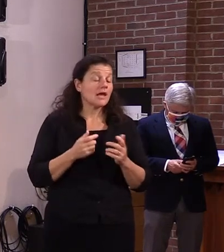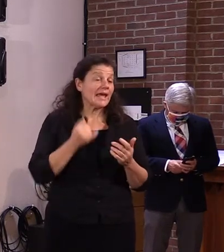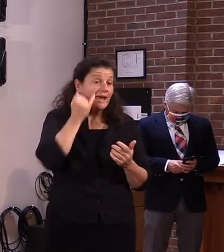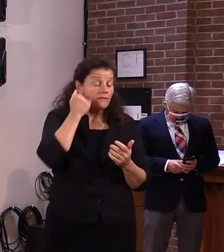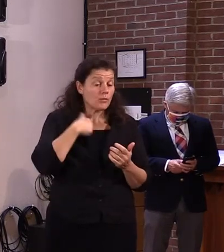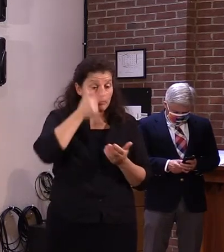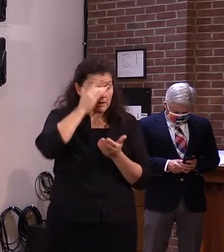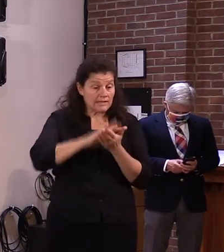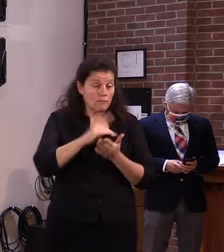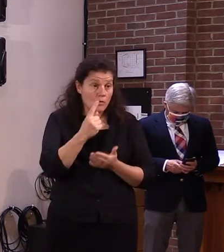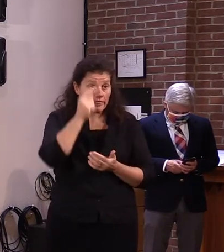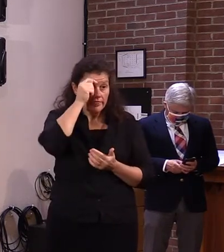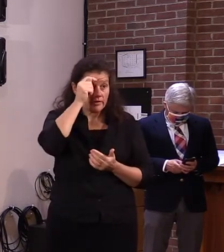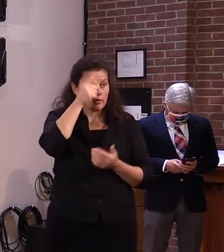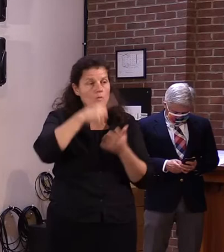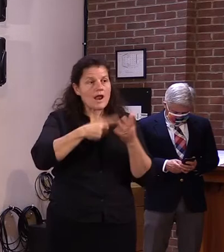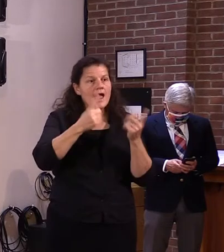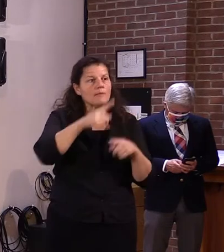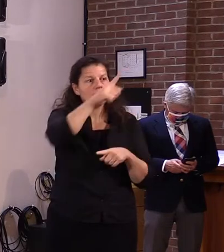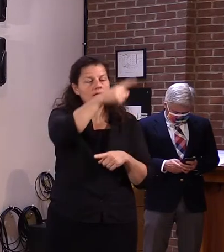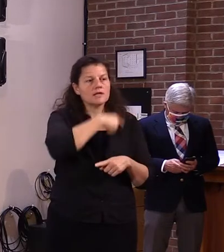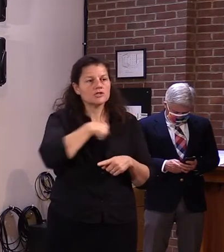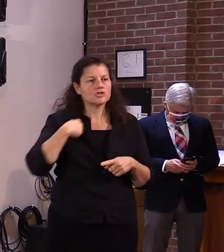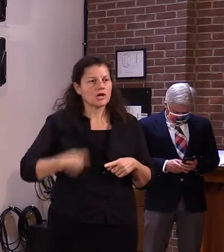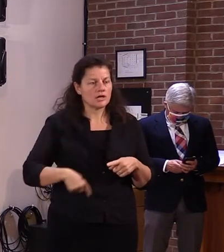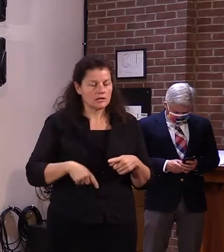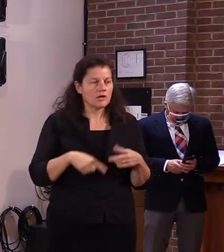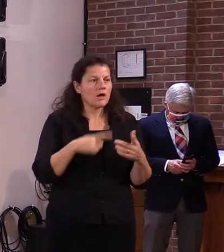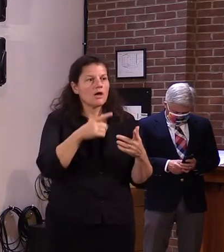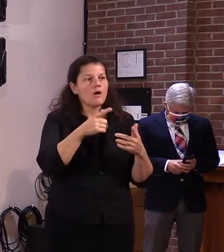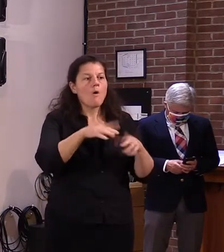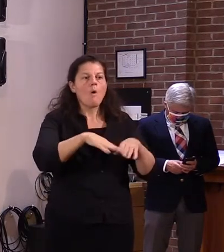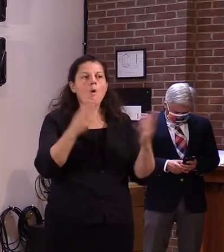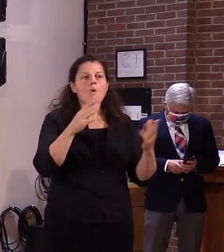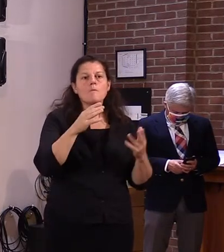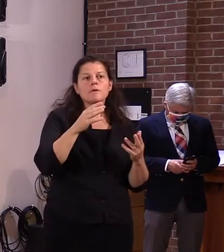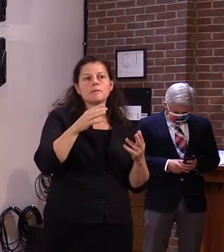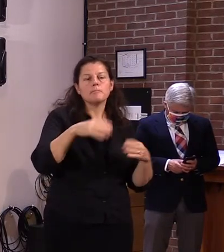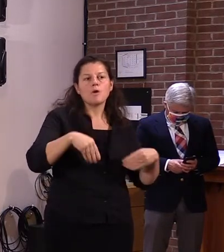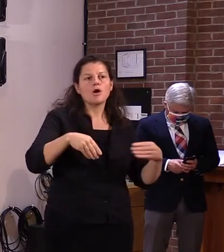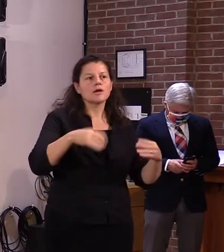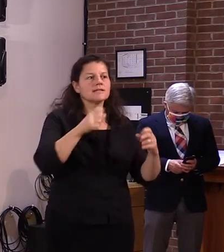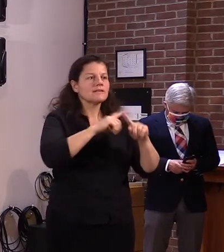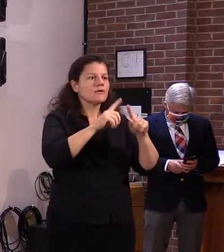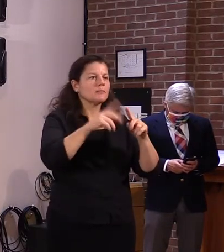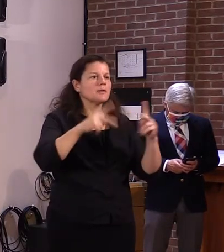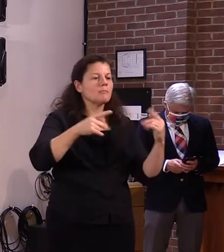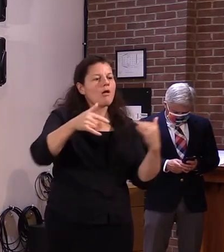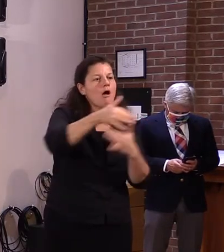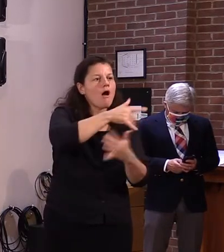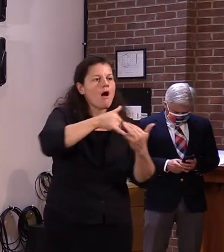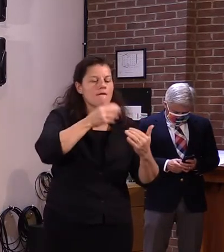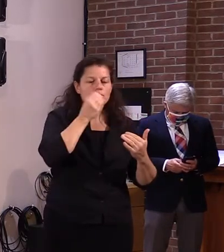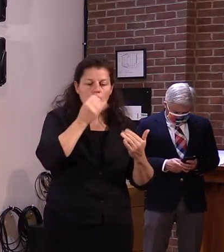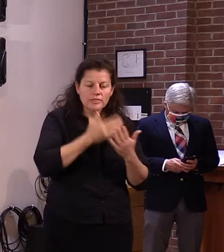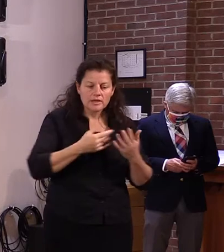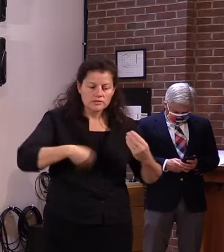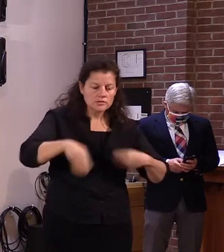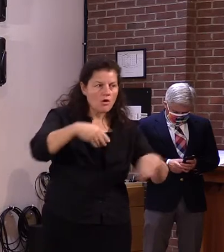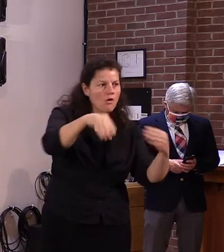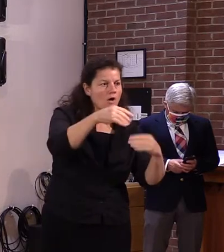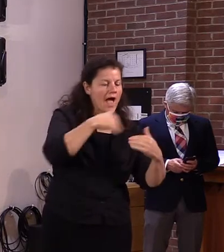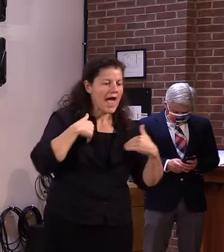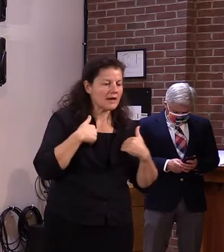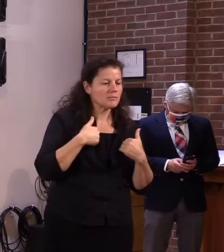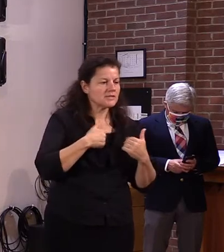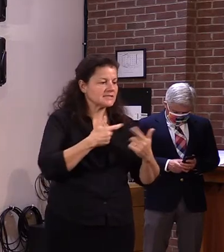believe that, with an open-air market, with lots of things being sold that were already dead, but also